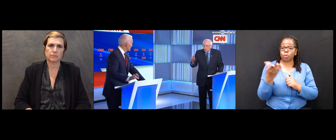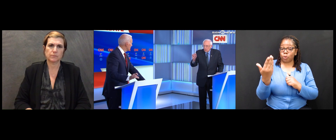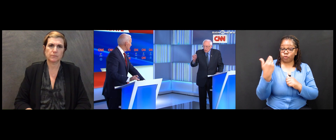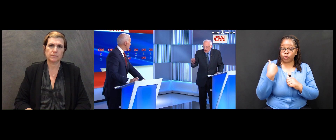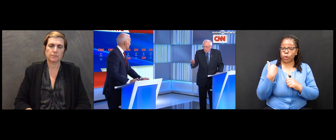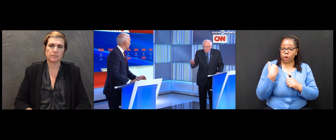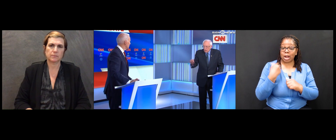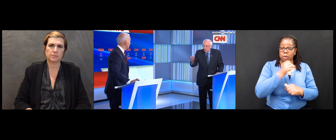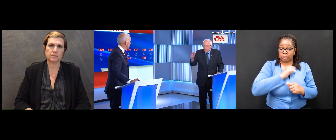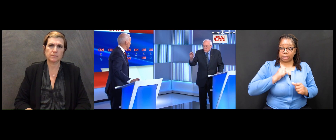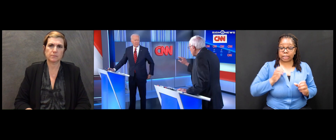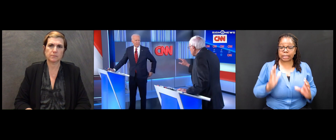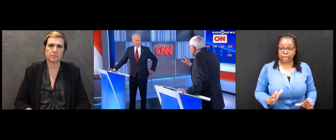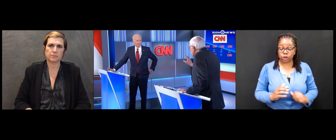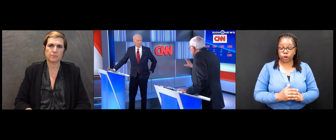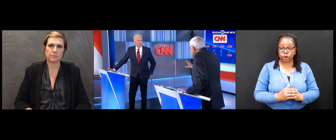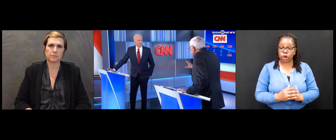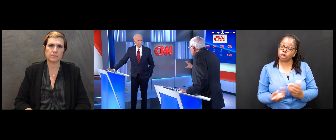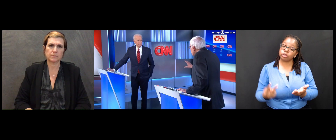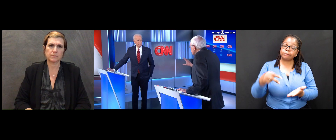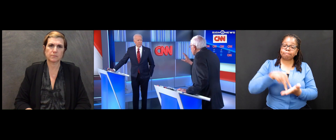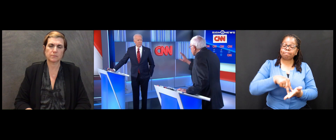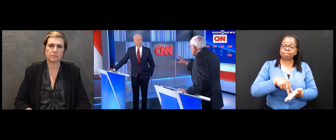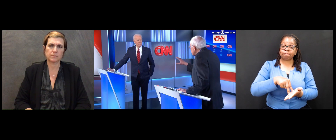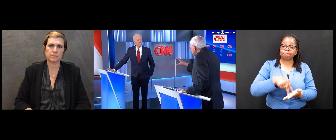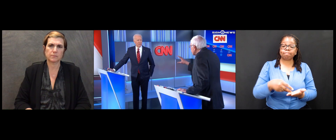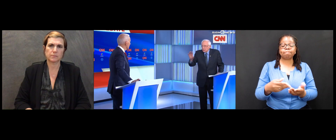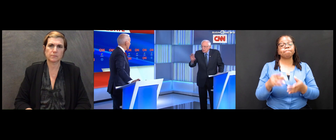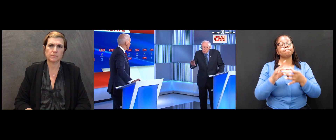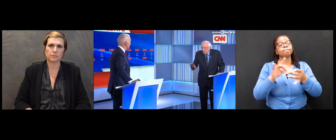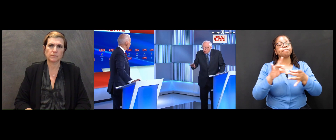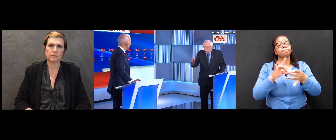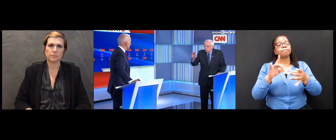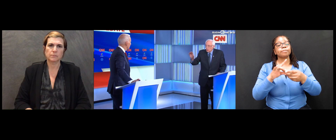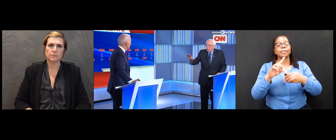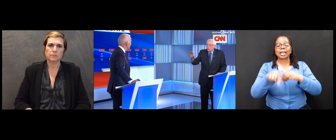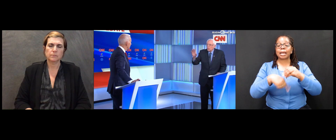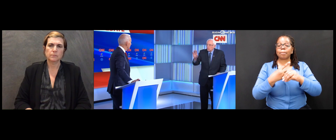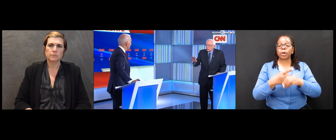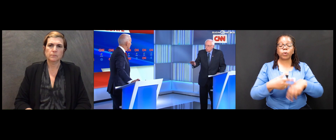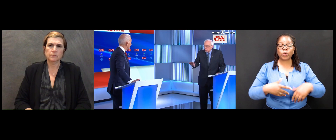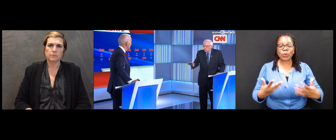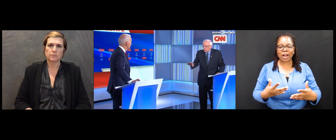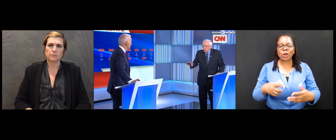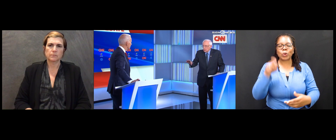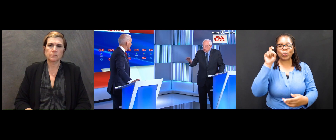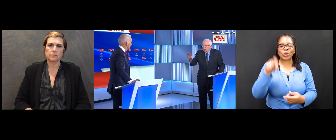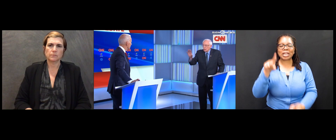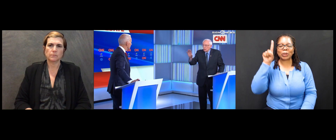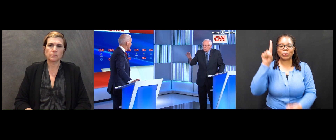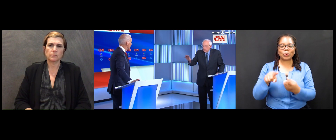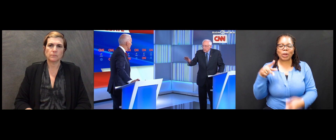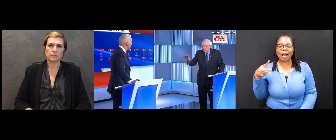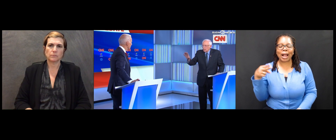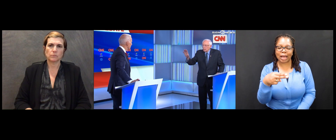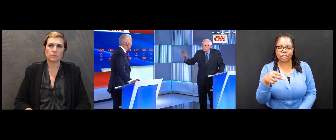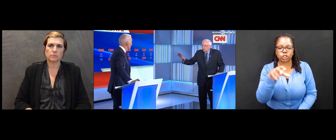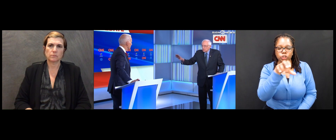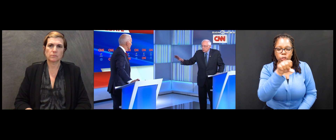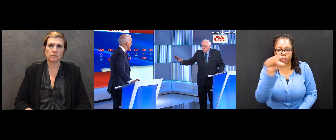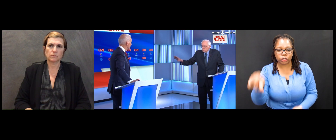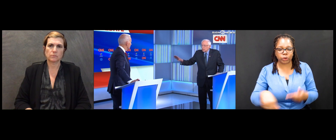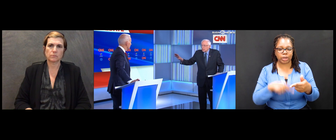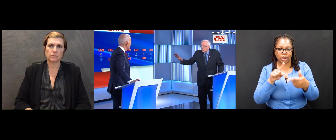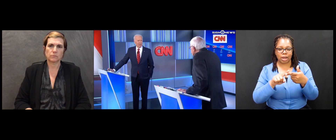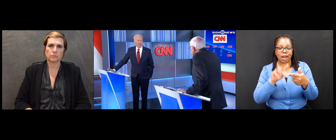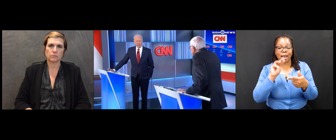Senate time and time again talking about the need to cut Social Security, Medicare, and